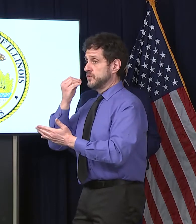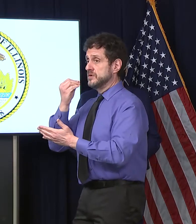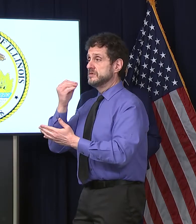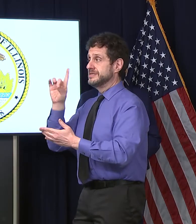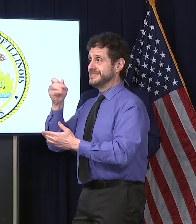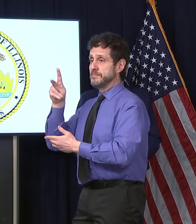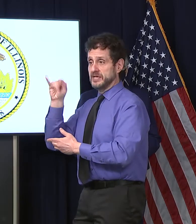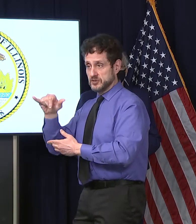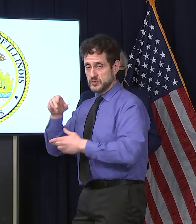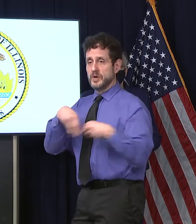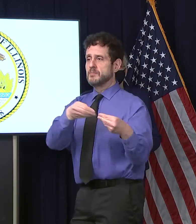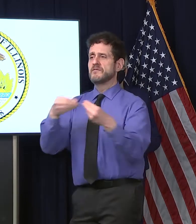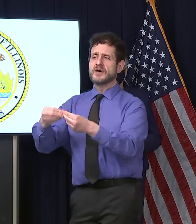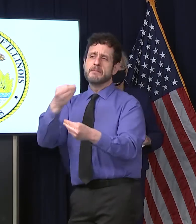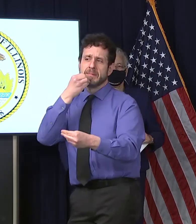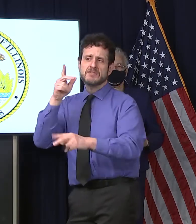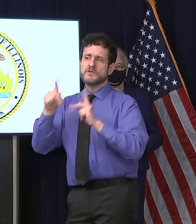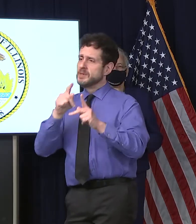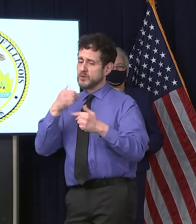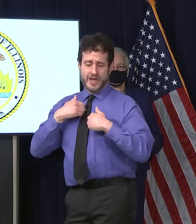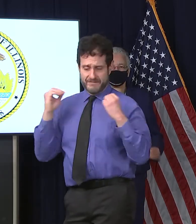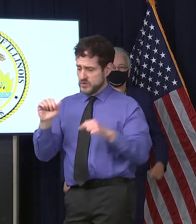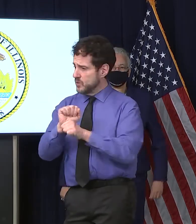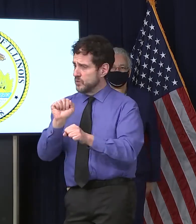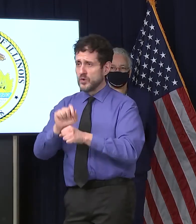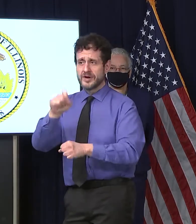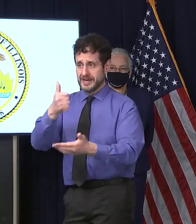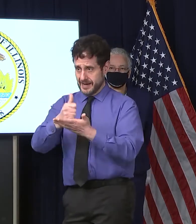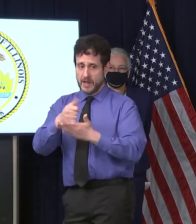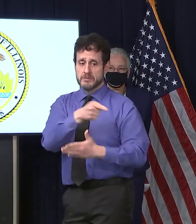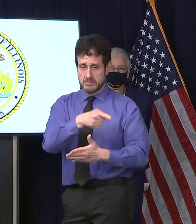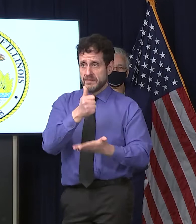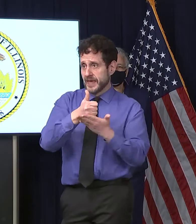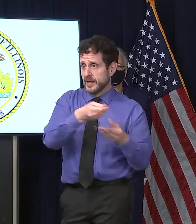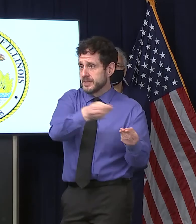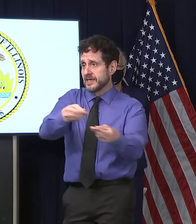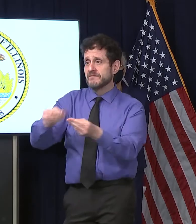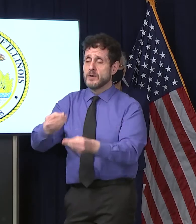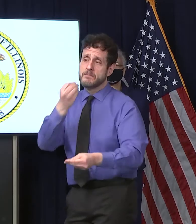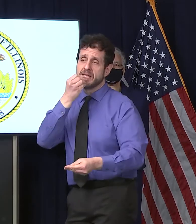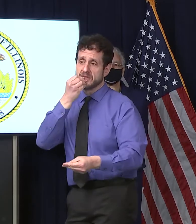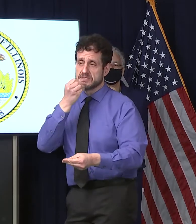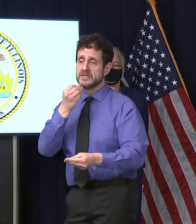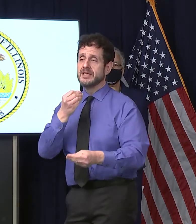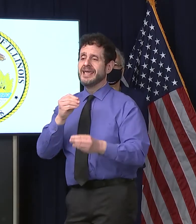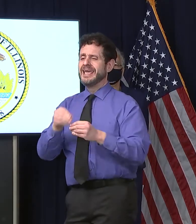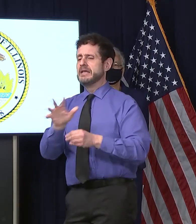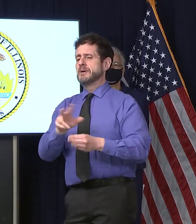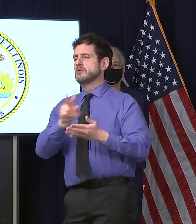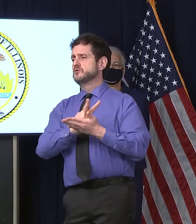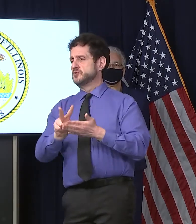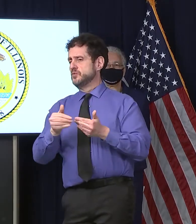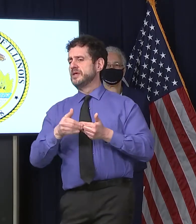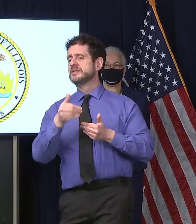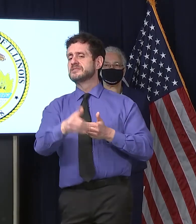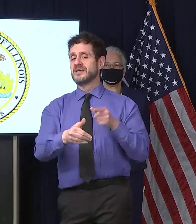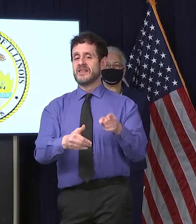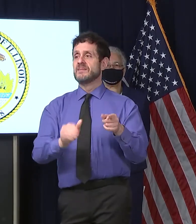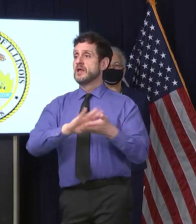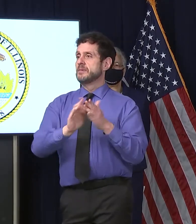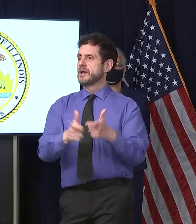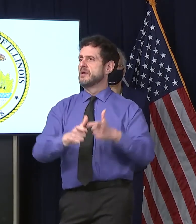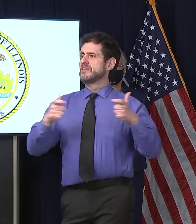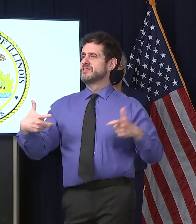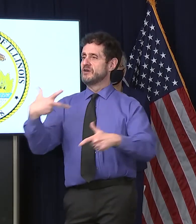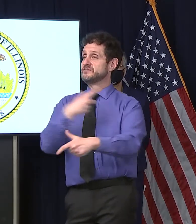thousands who are out of work and in need of help. Less than 2 weeks from now, it will serve as a mass vaccination site,